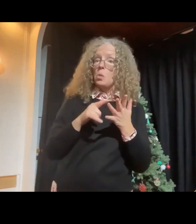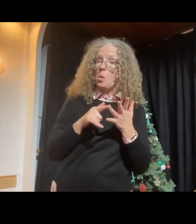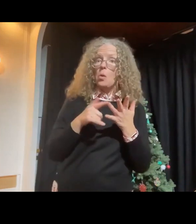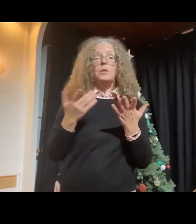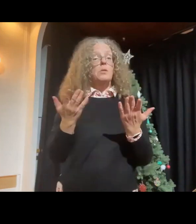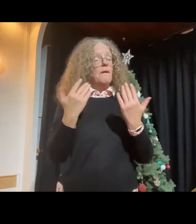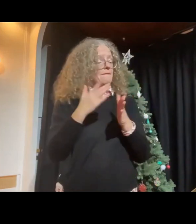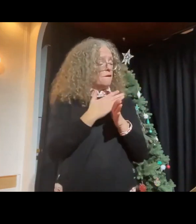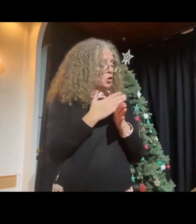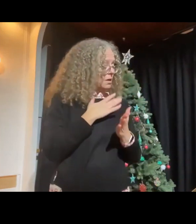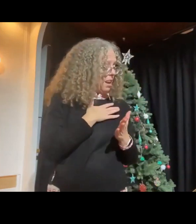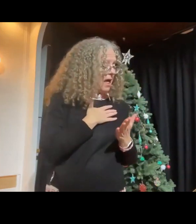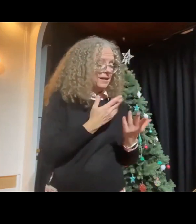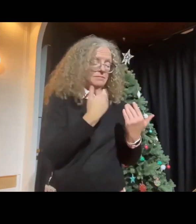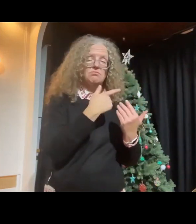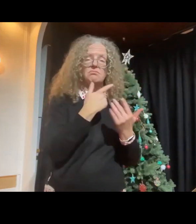us remotely.